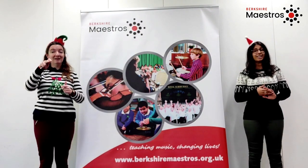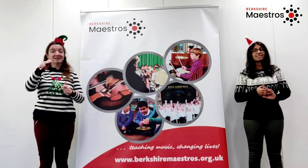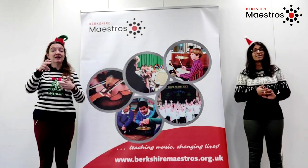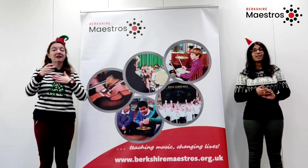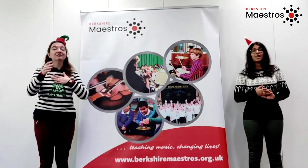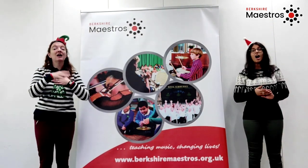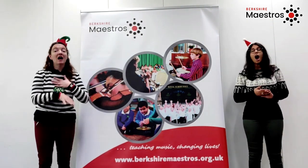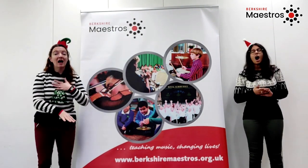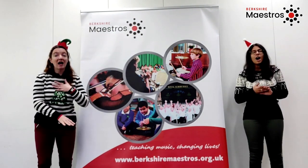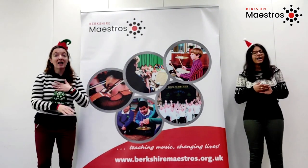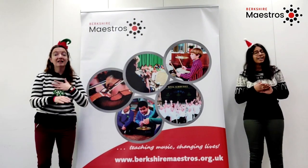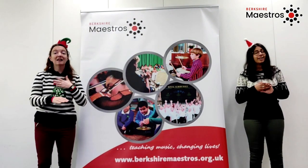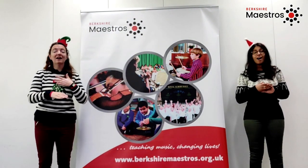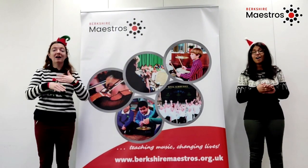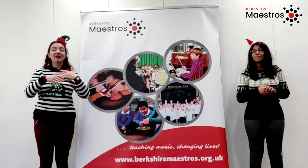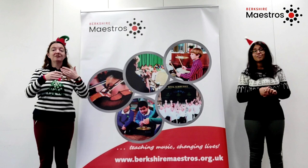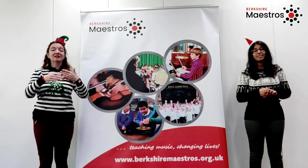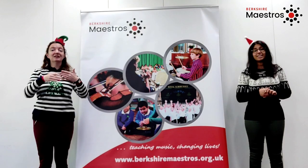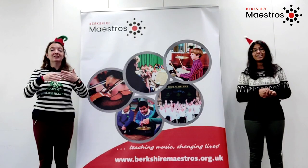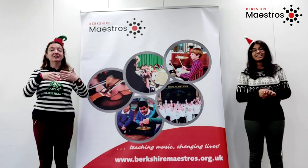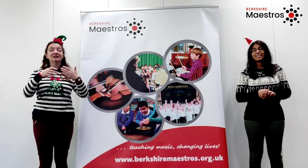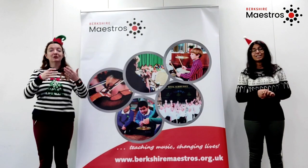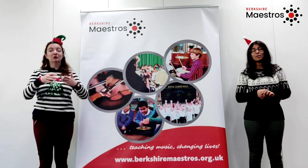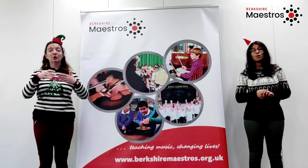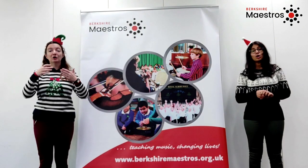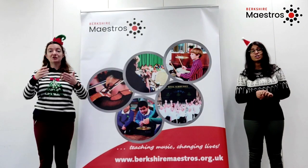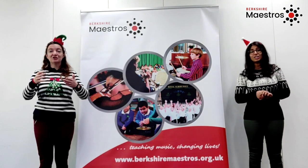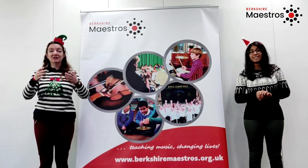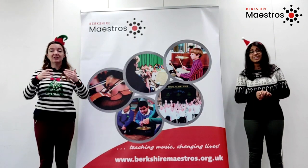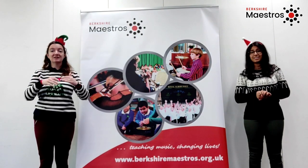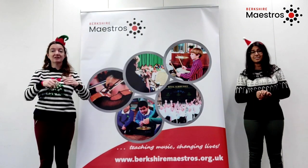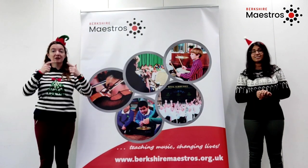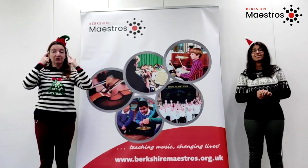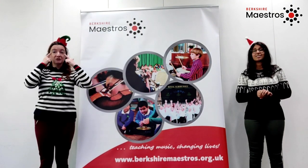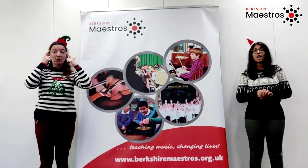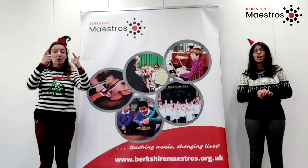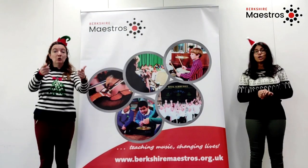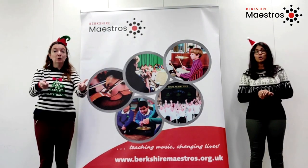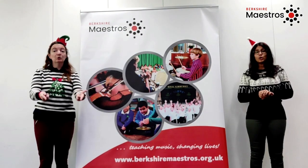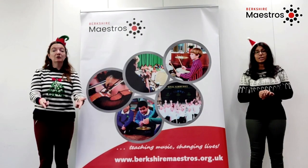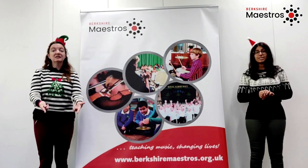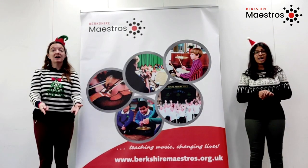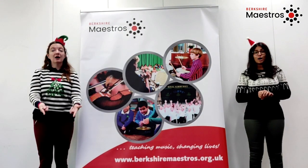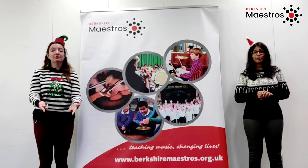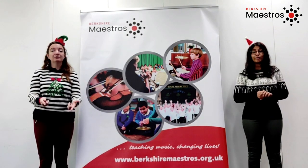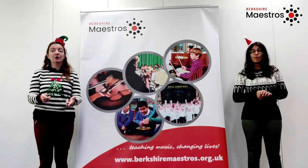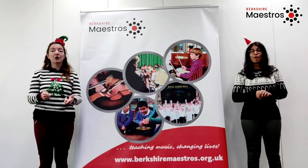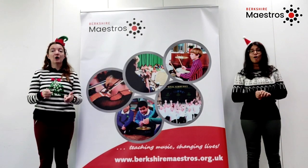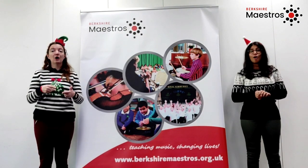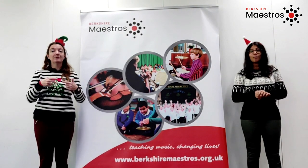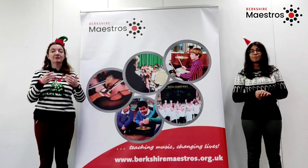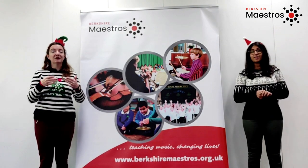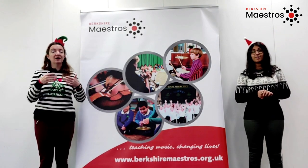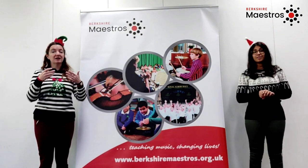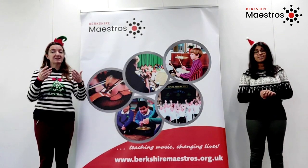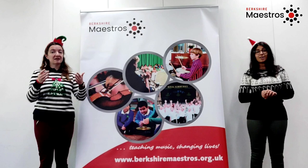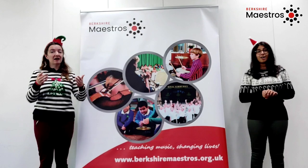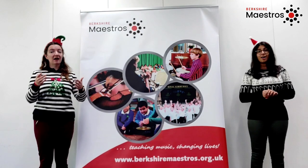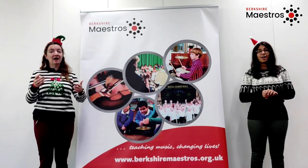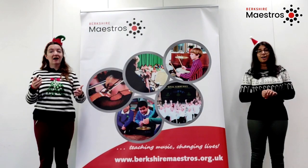makes. I love thee, Lord Jesus, look down from the